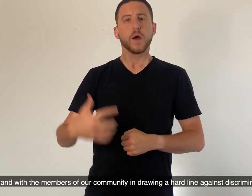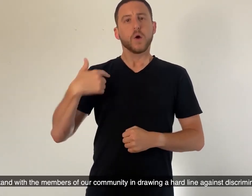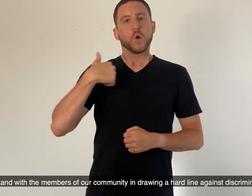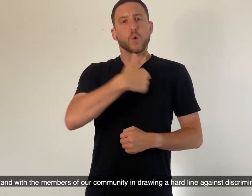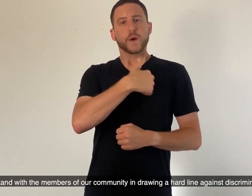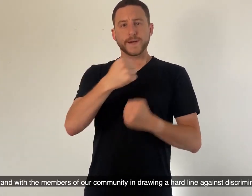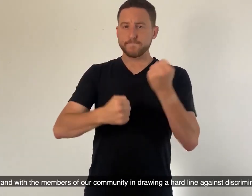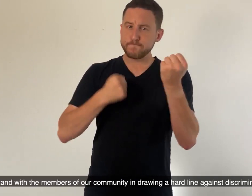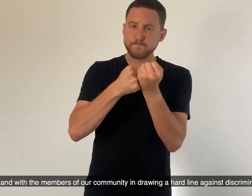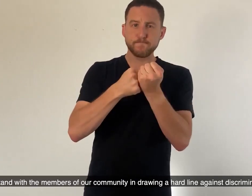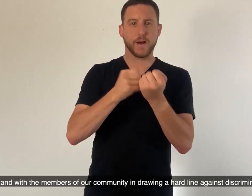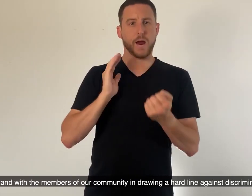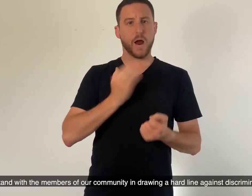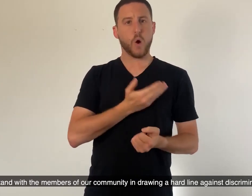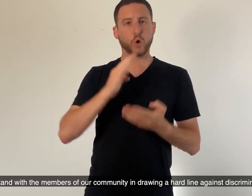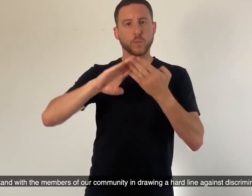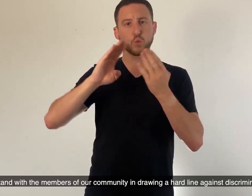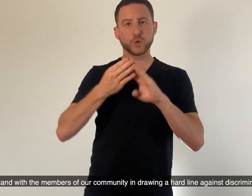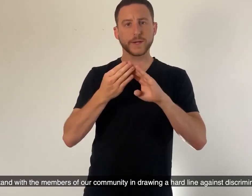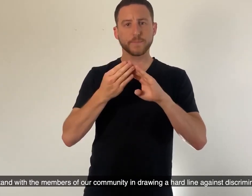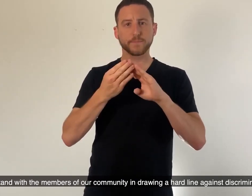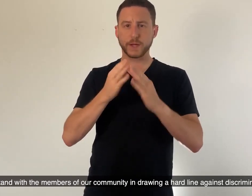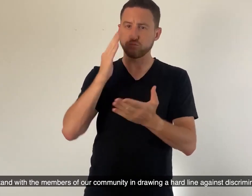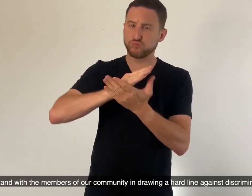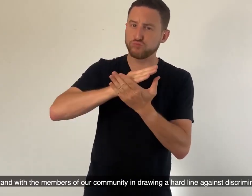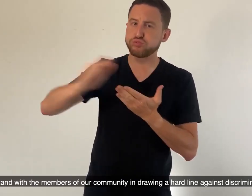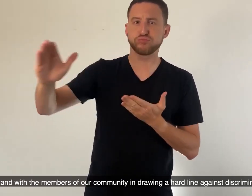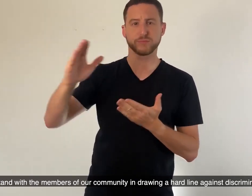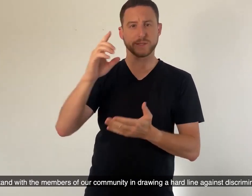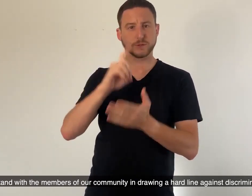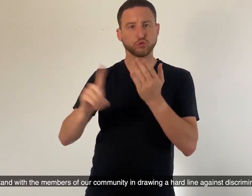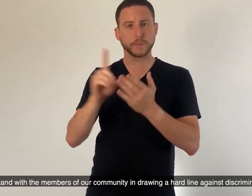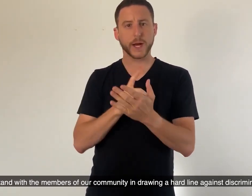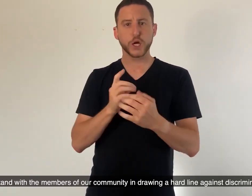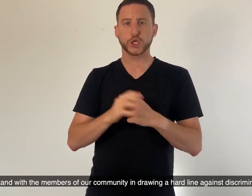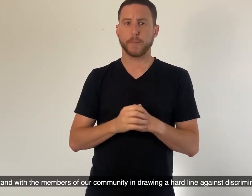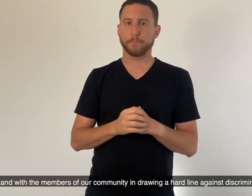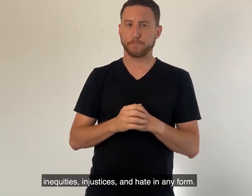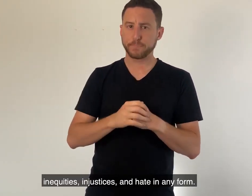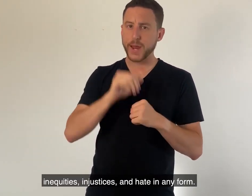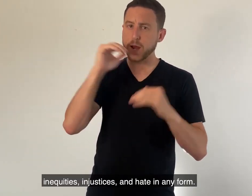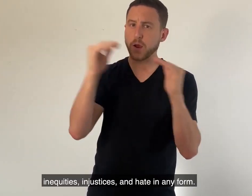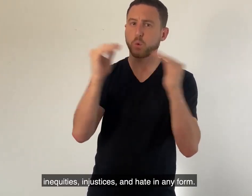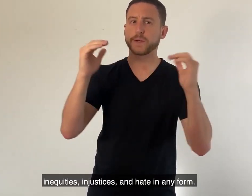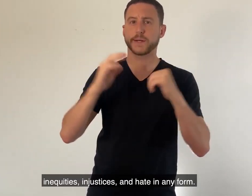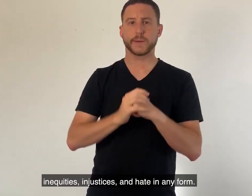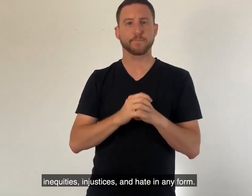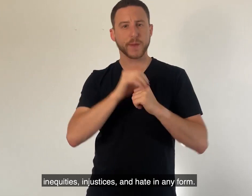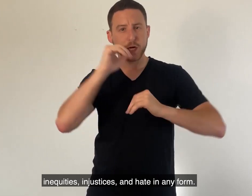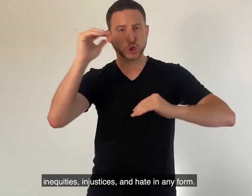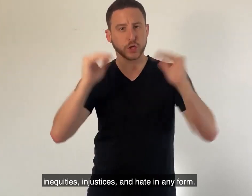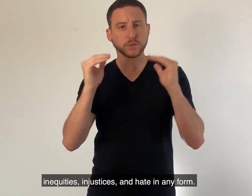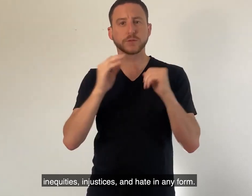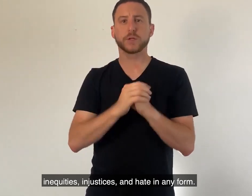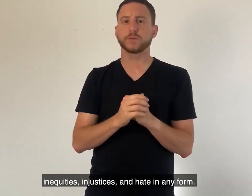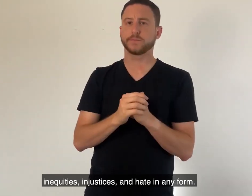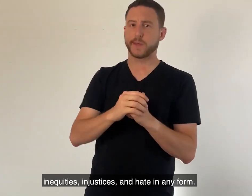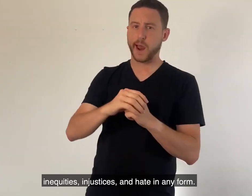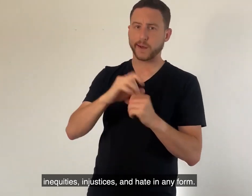We stand with the members of our community and join a hard line against discrimination, inequities, injustices, and